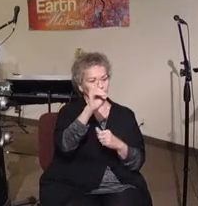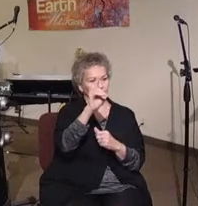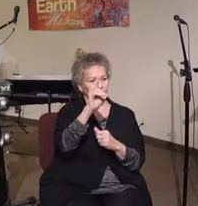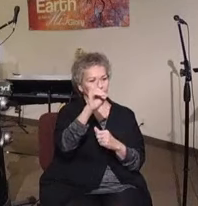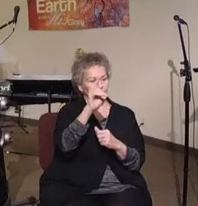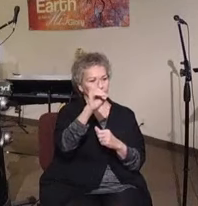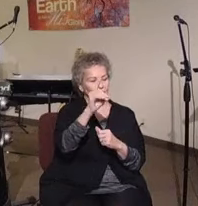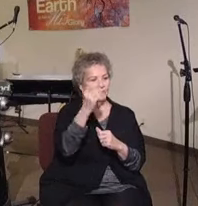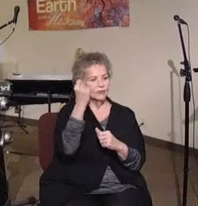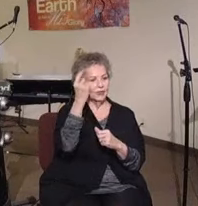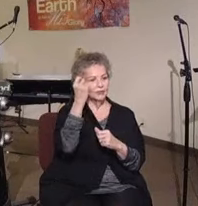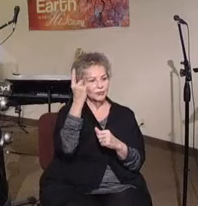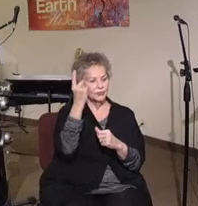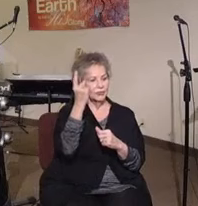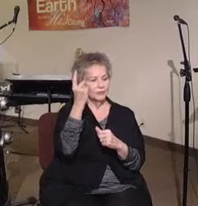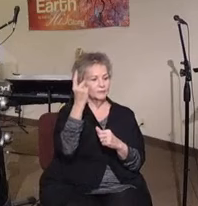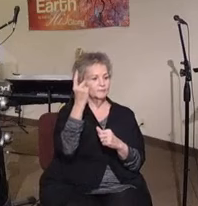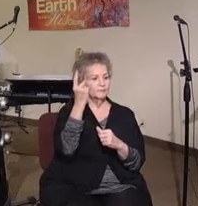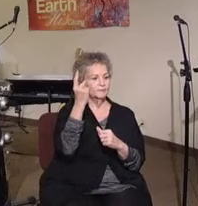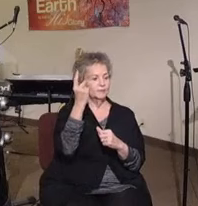next time Satan, and I,